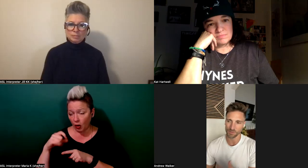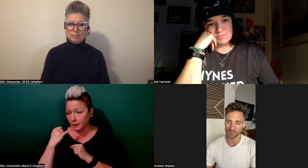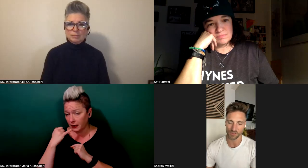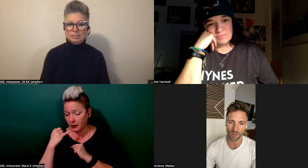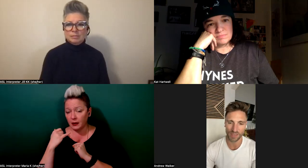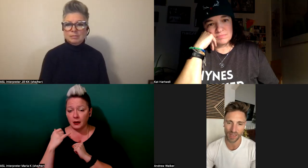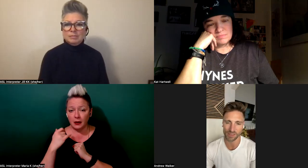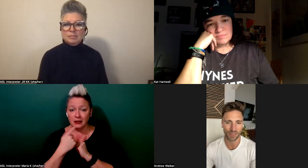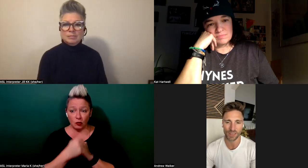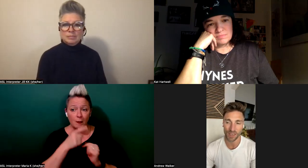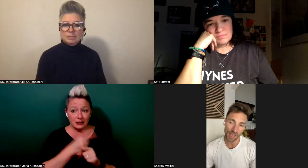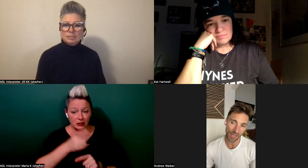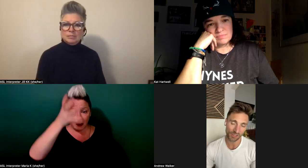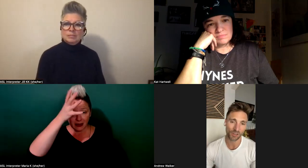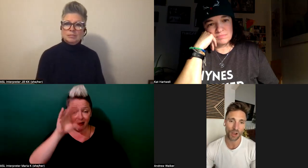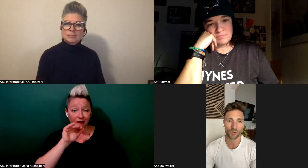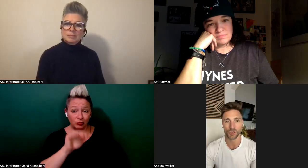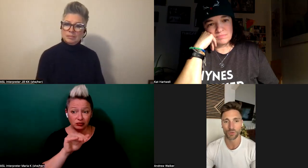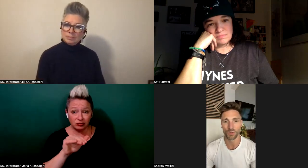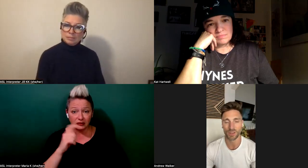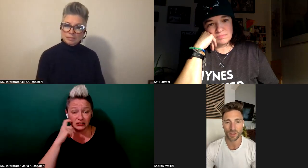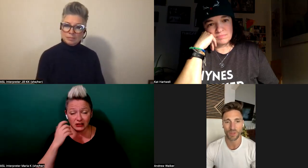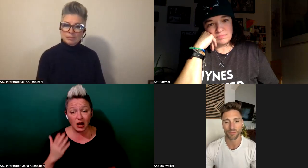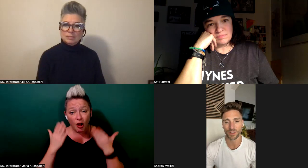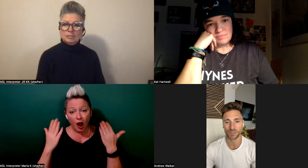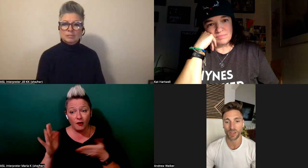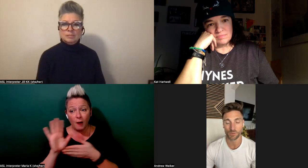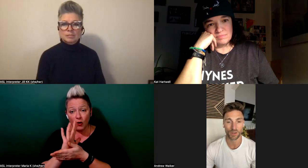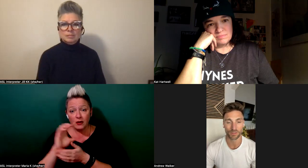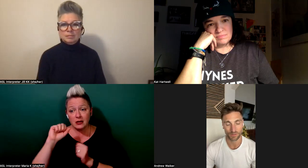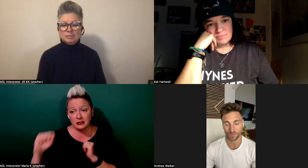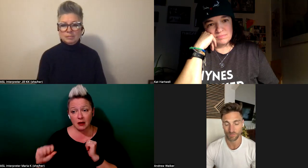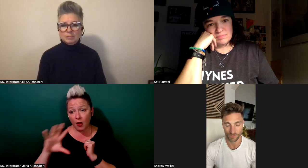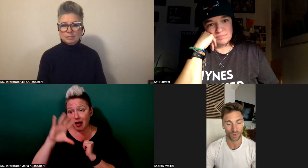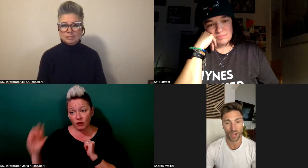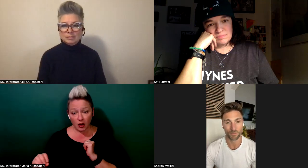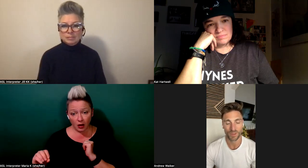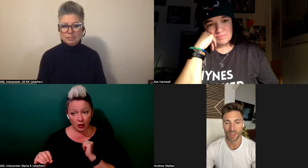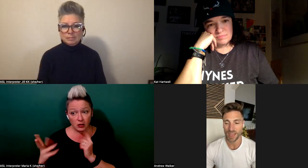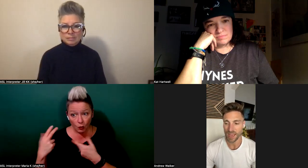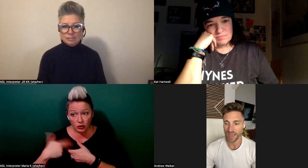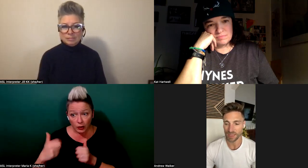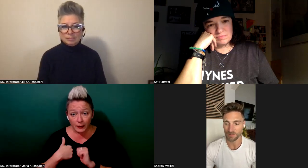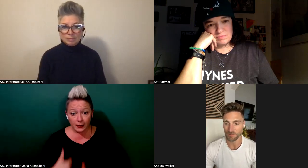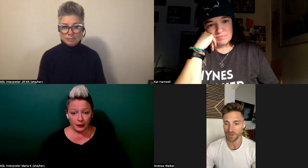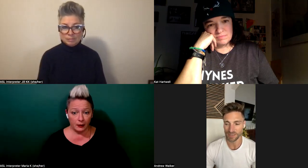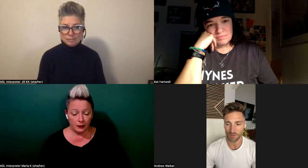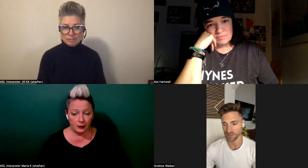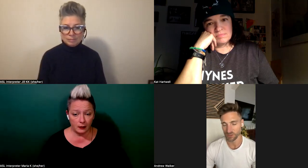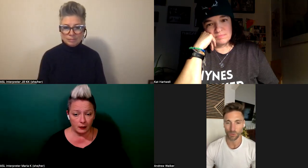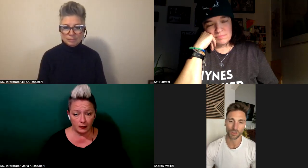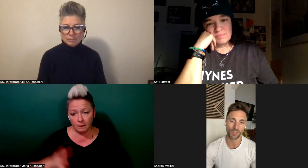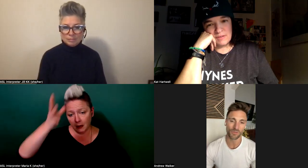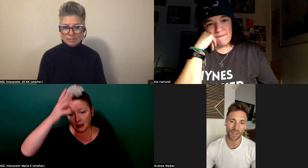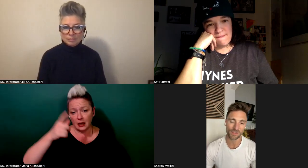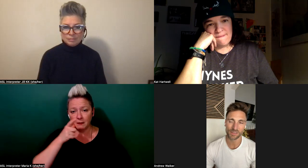I said to my sister and my dad, I said, "Guys, I just got an offer to shoot a movie in South Africa. Do you guys want to come?" And my dad and my